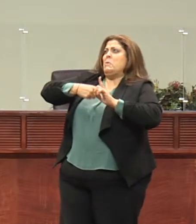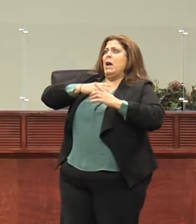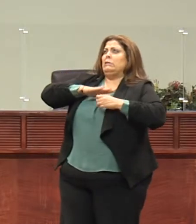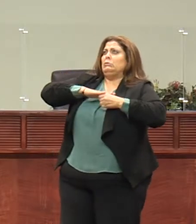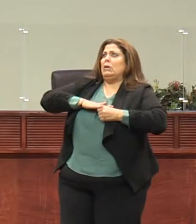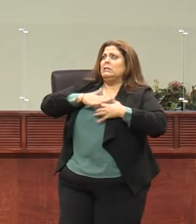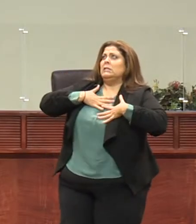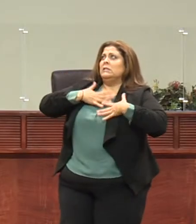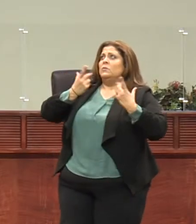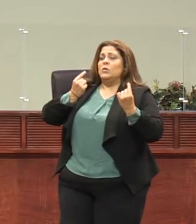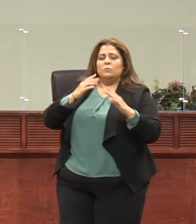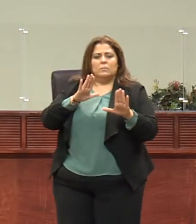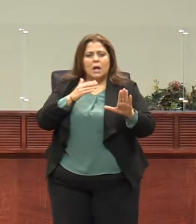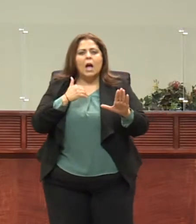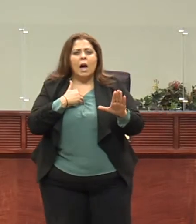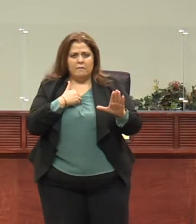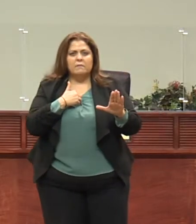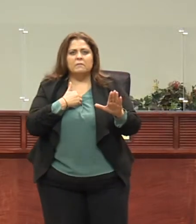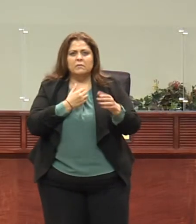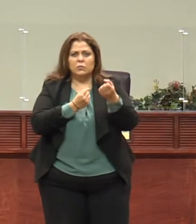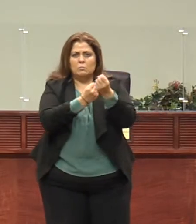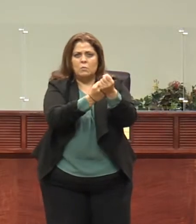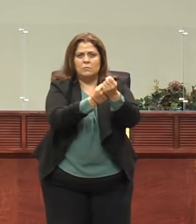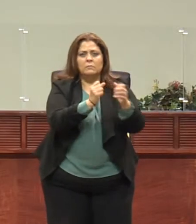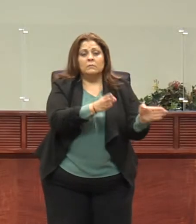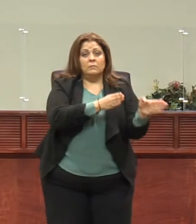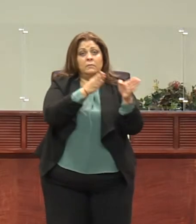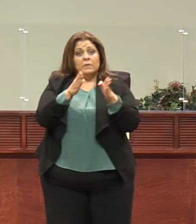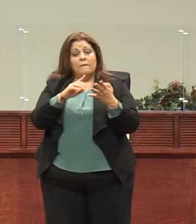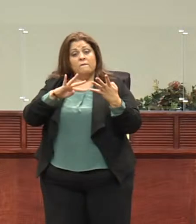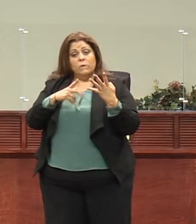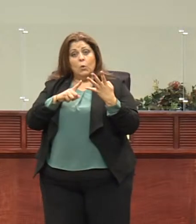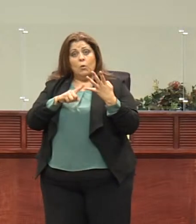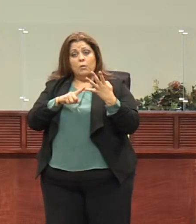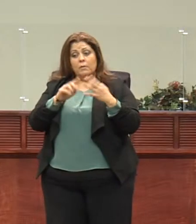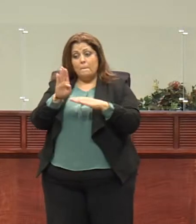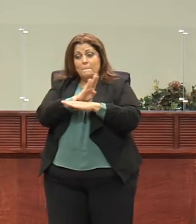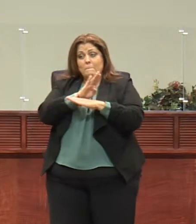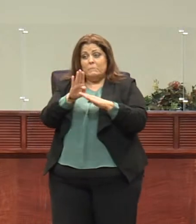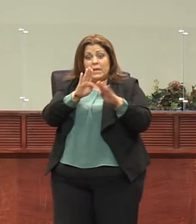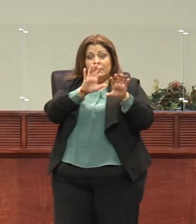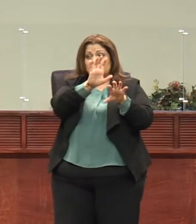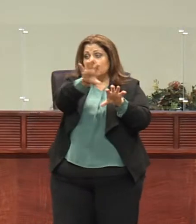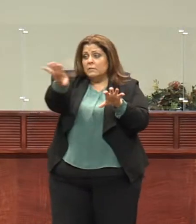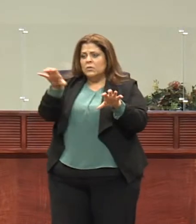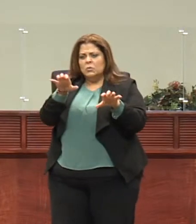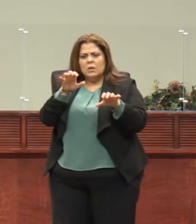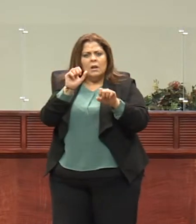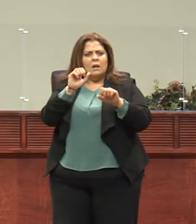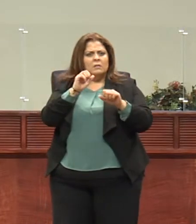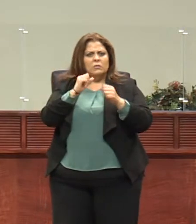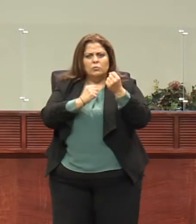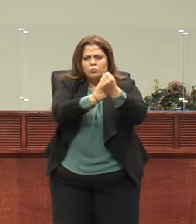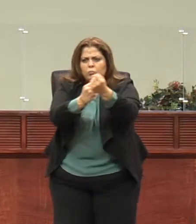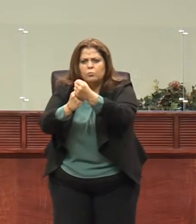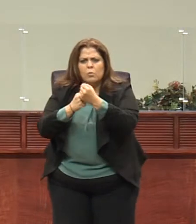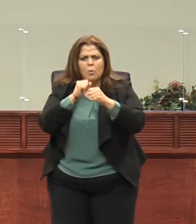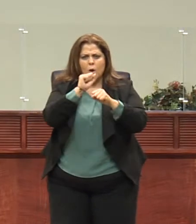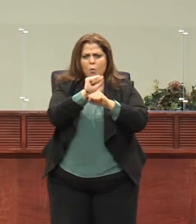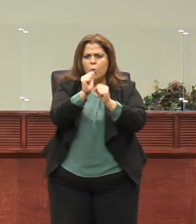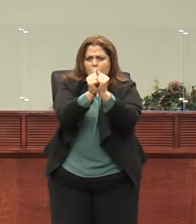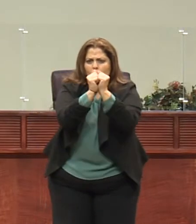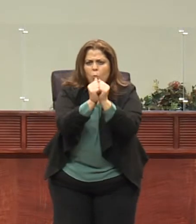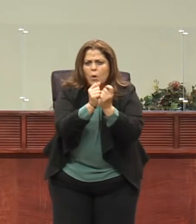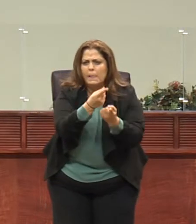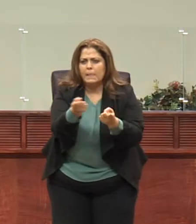program. And number four, to continue to work with our businesses so that Orange County is not harmed economically